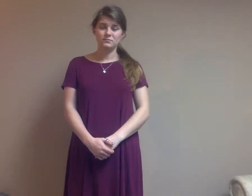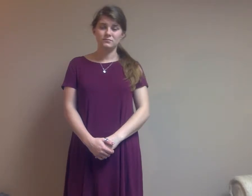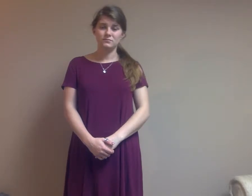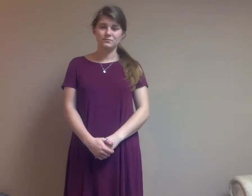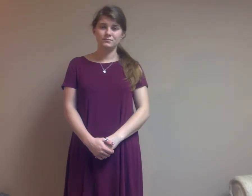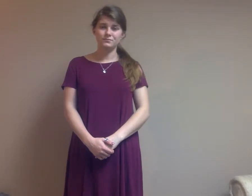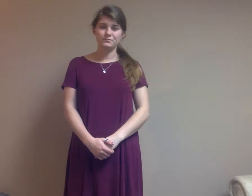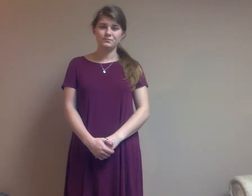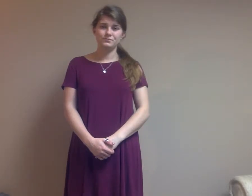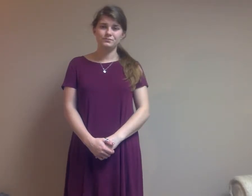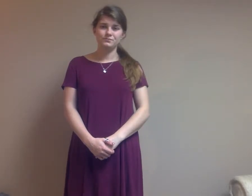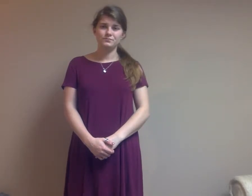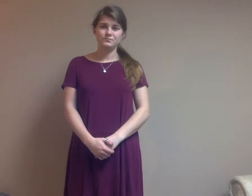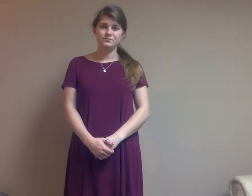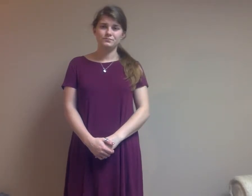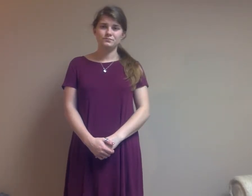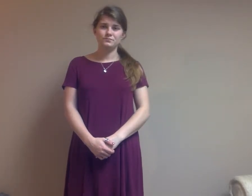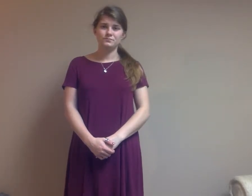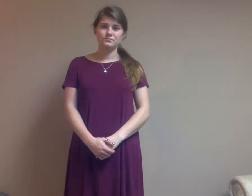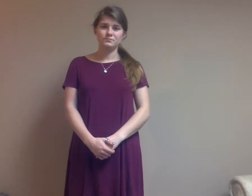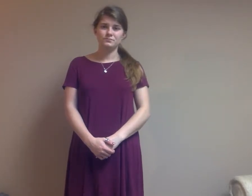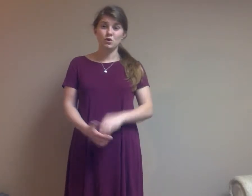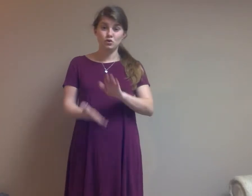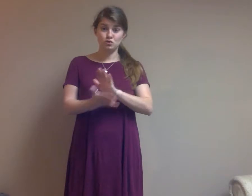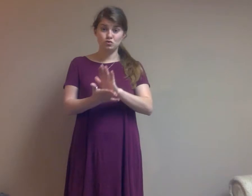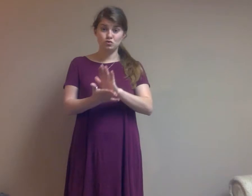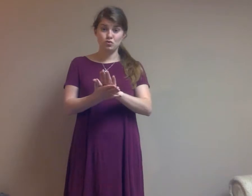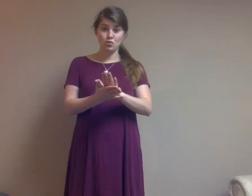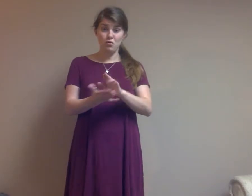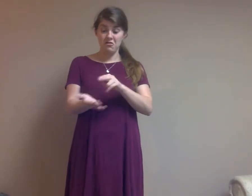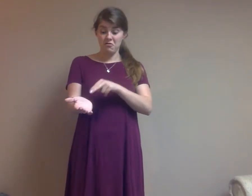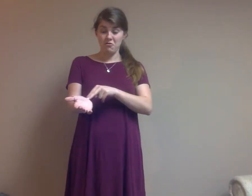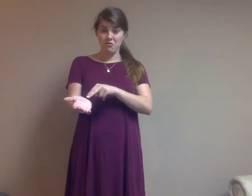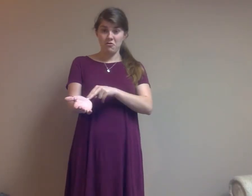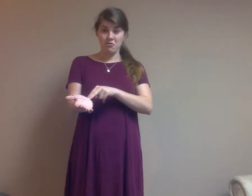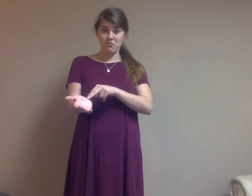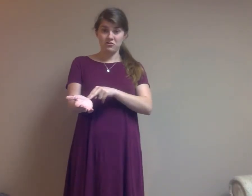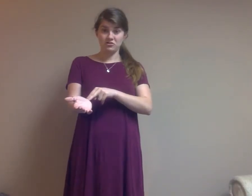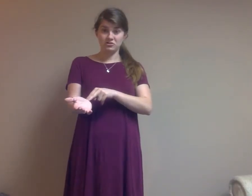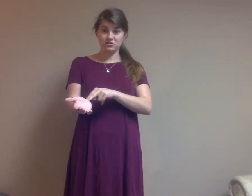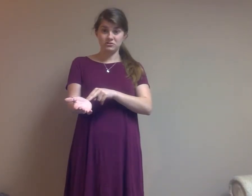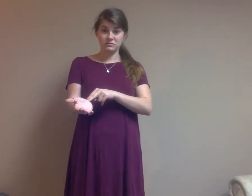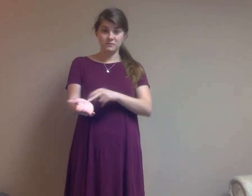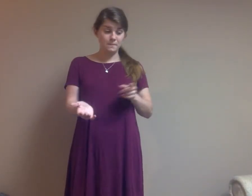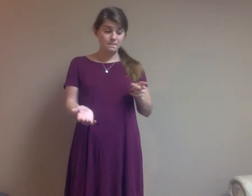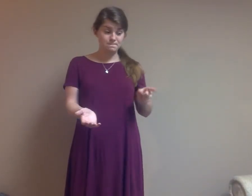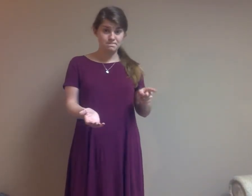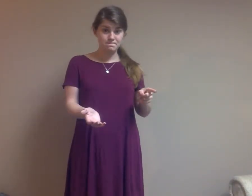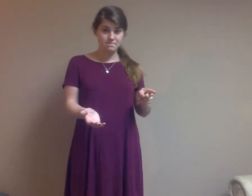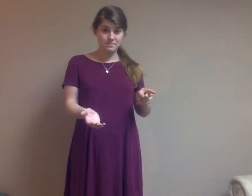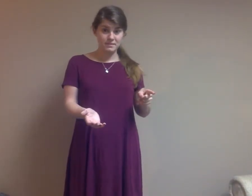The school nurse, Mrs. Dunn, is on hand to comfort the children. Hello. Hi. How are you? Where's your bed? Which is your bed? I